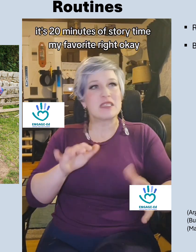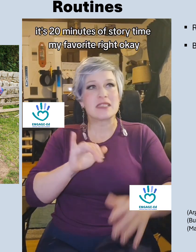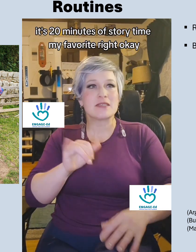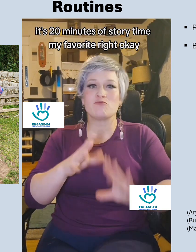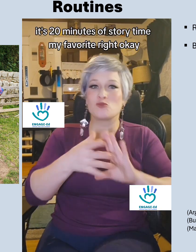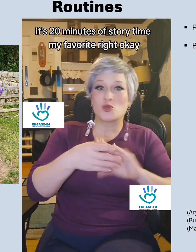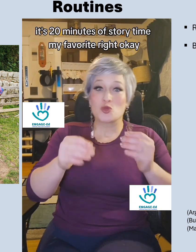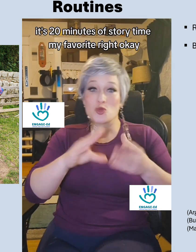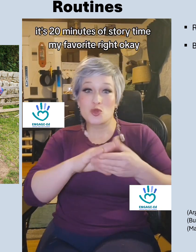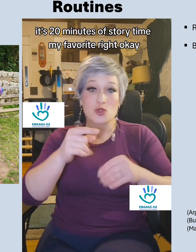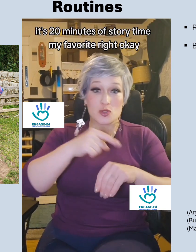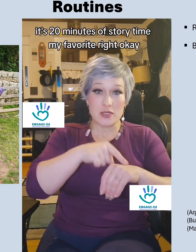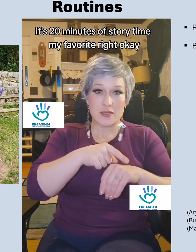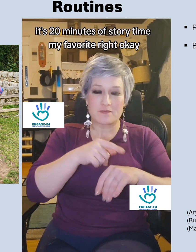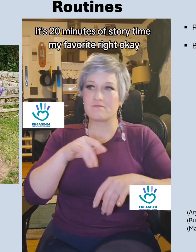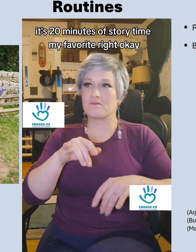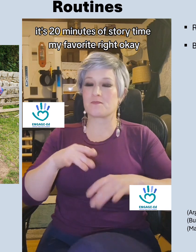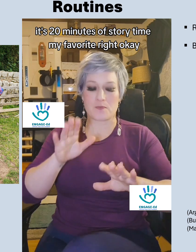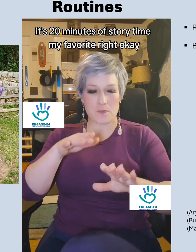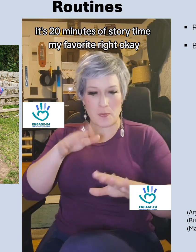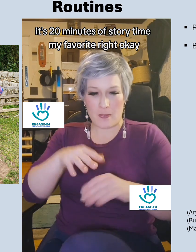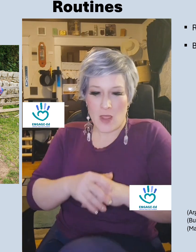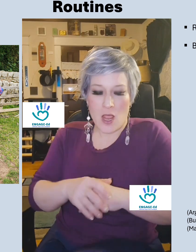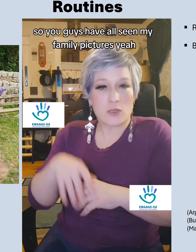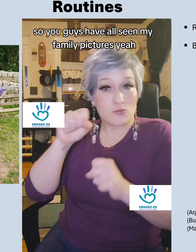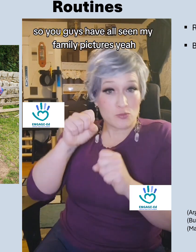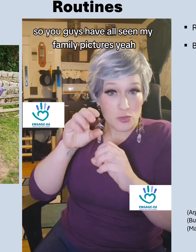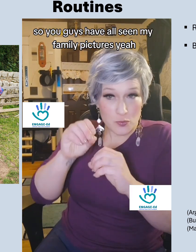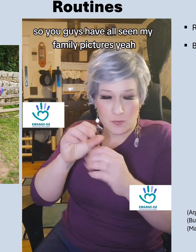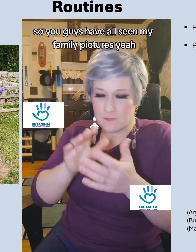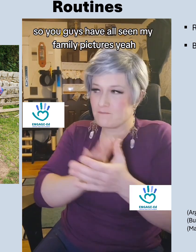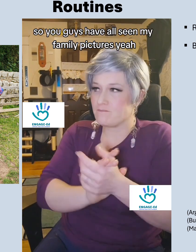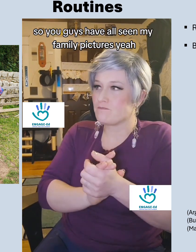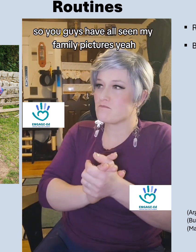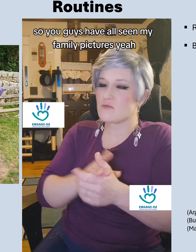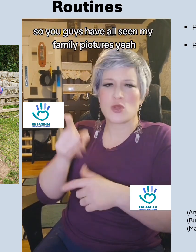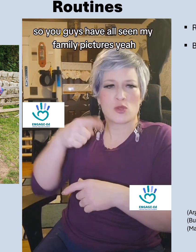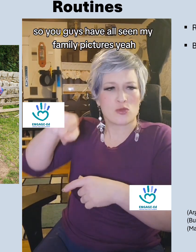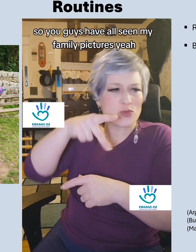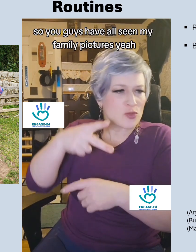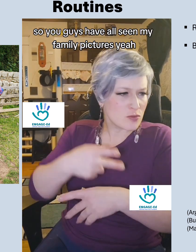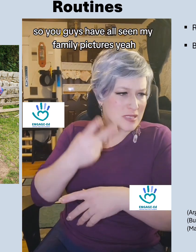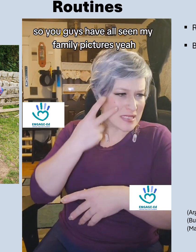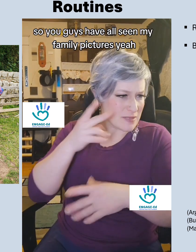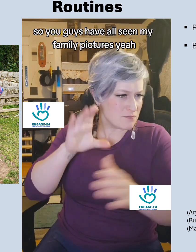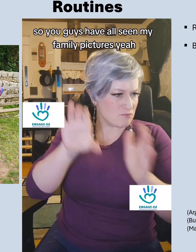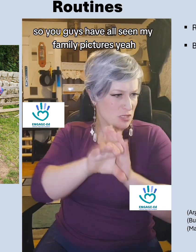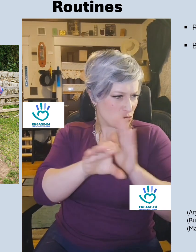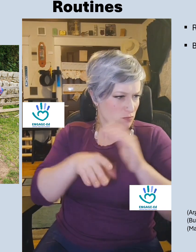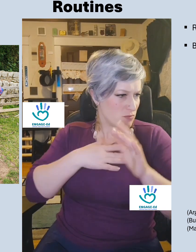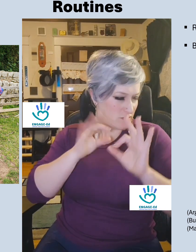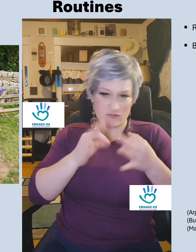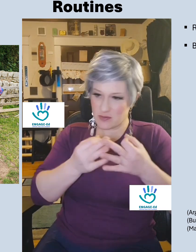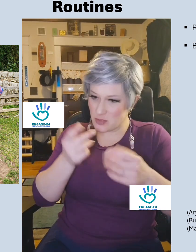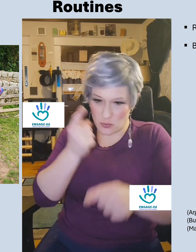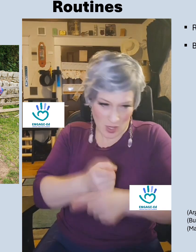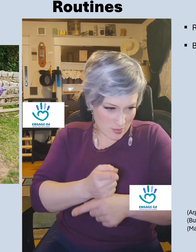of story time, my favorite, right? Okay. So you guys have all seen my family pictures. Yeah?